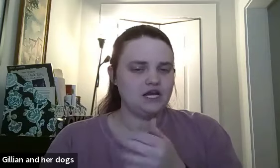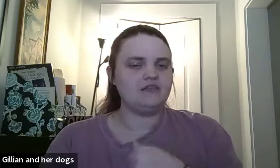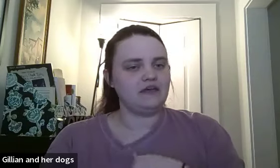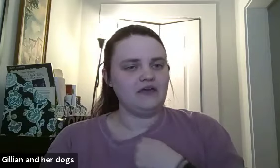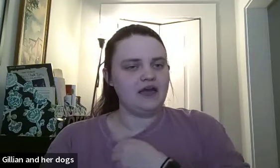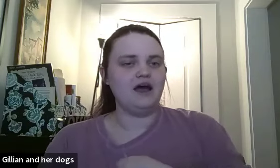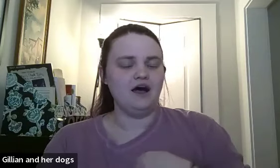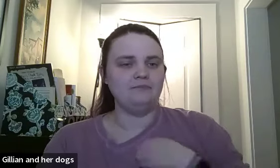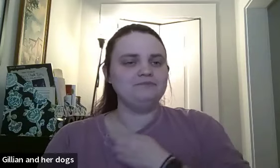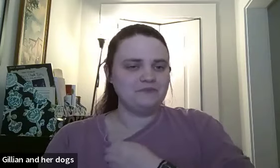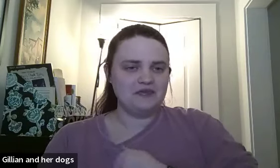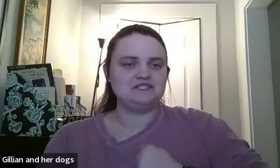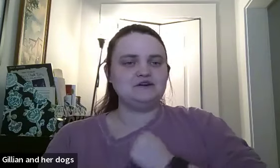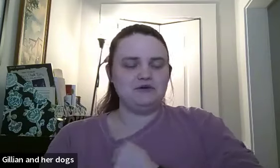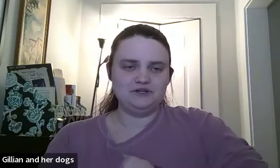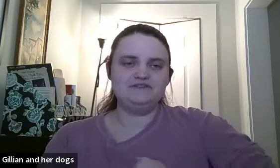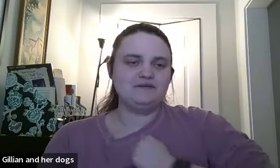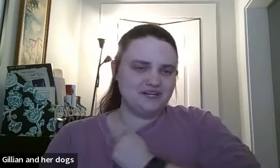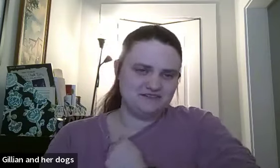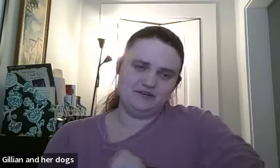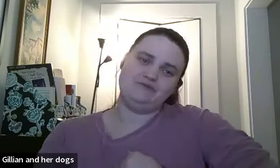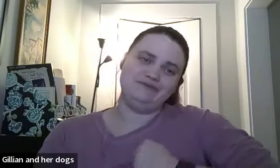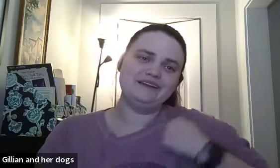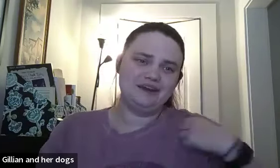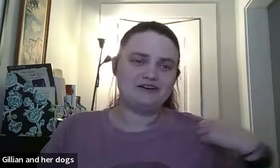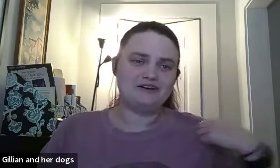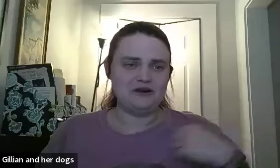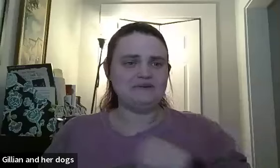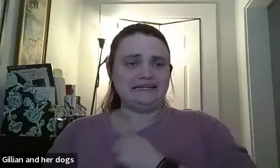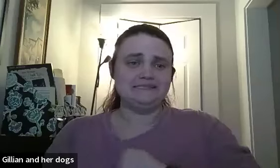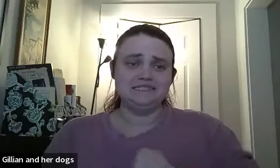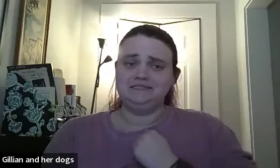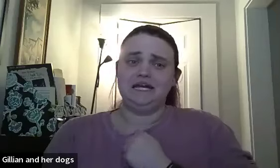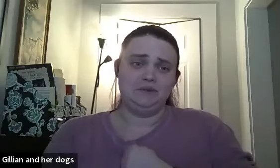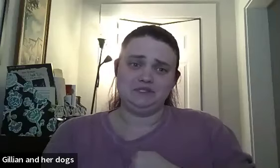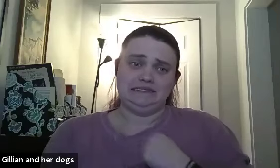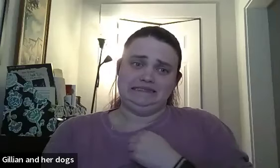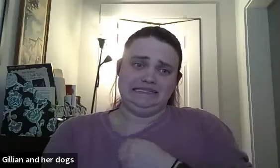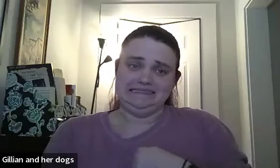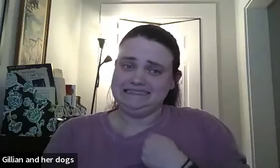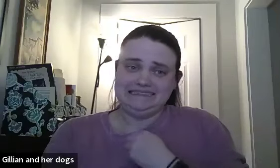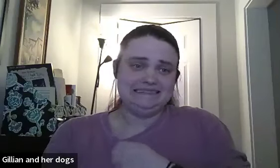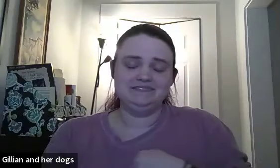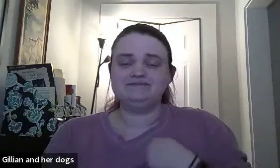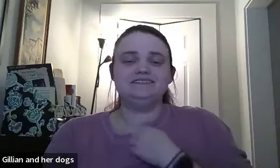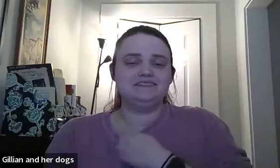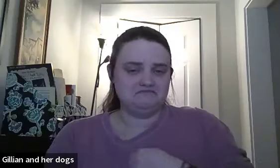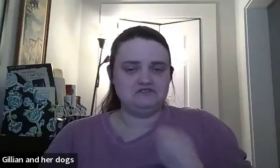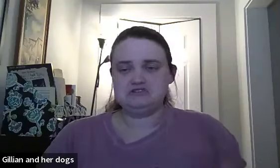gonna think that. So I would very much, if you really are sorry, being like, I'm sorry, like just